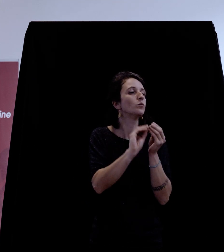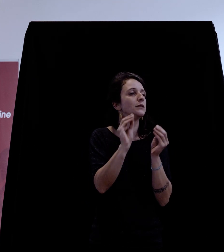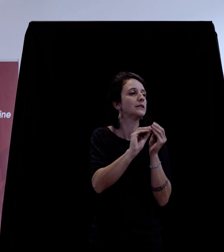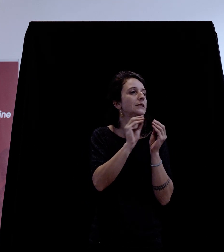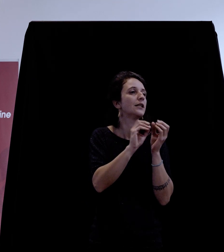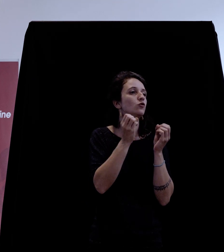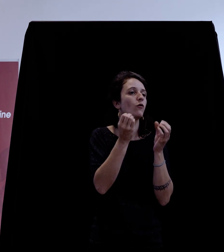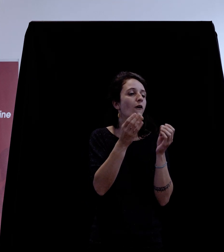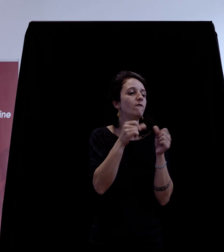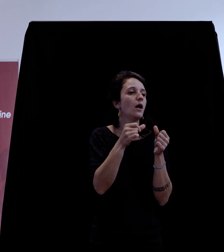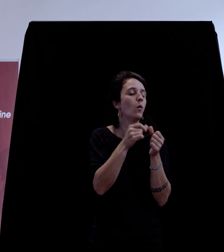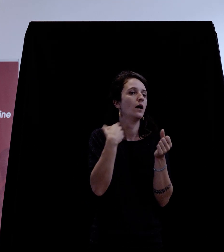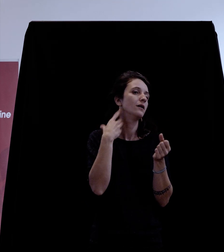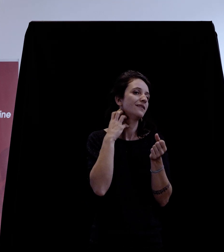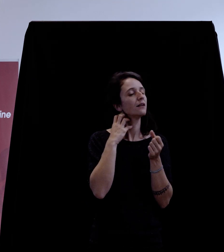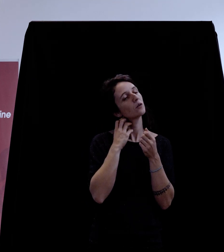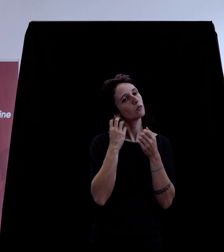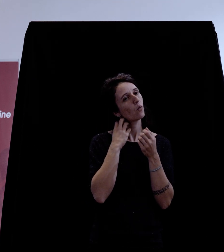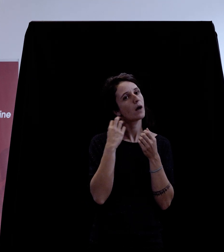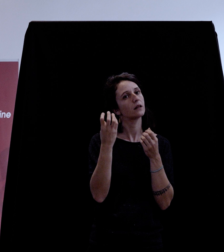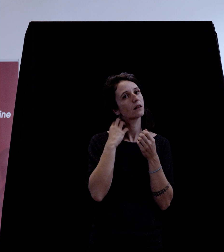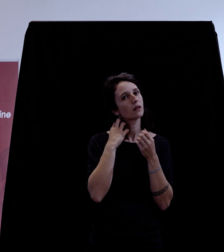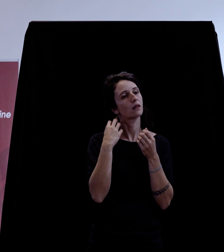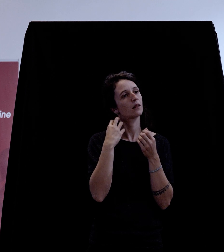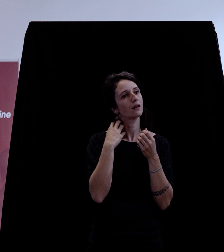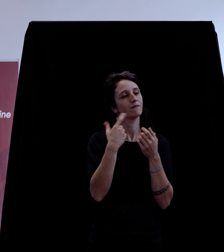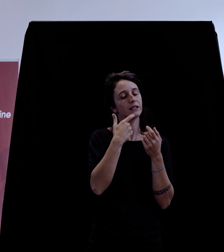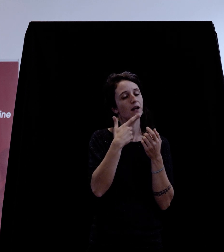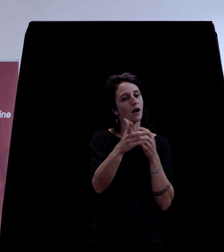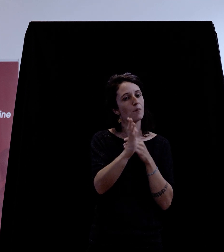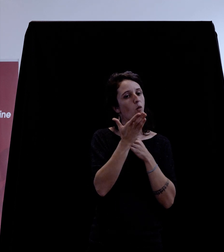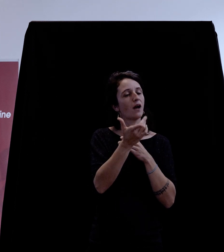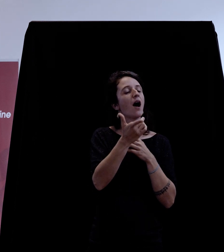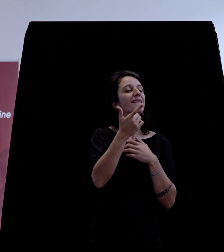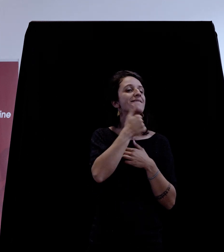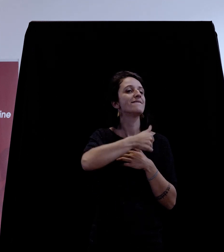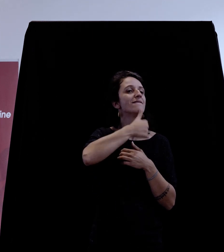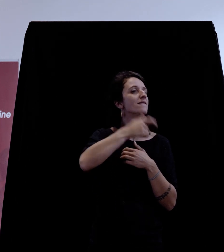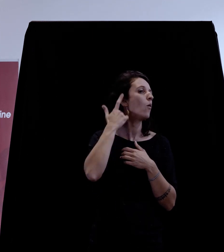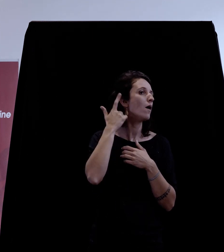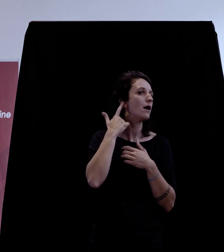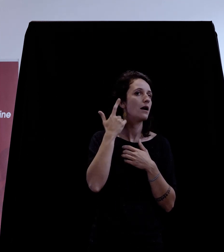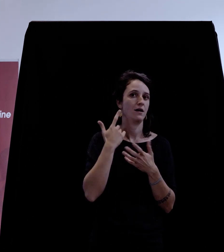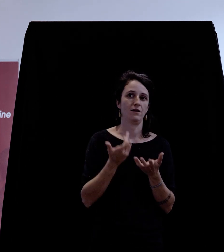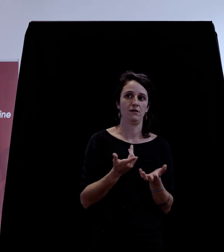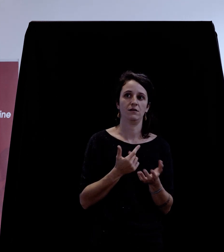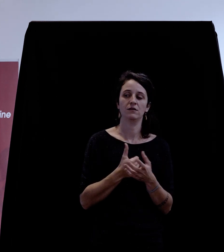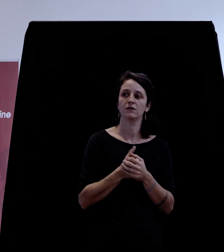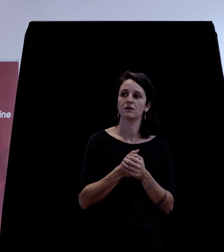and that would cause, a big wet mess. But that was also an indication of pain.